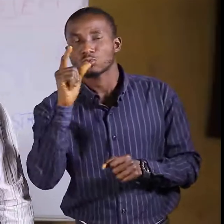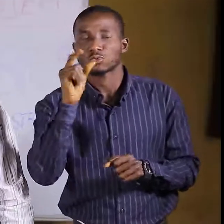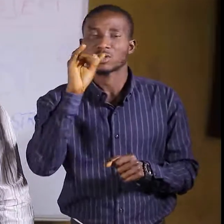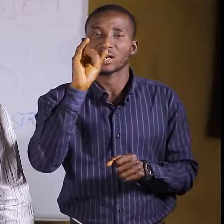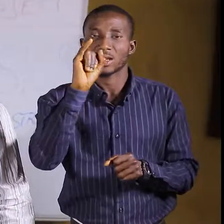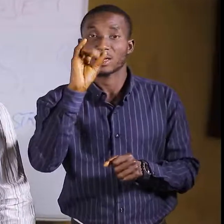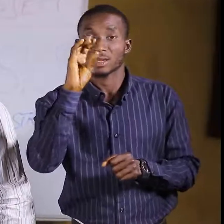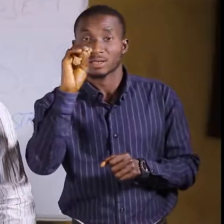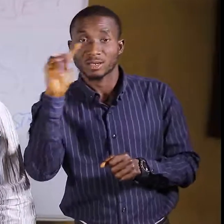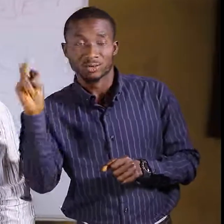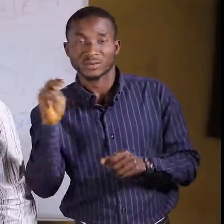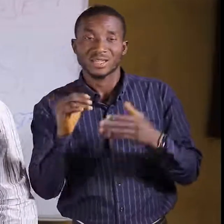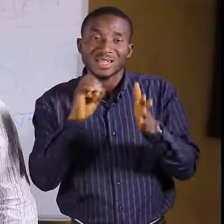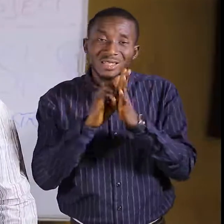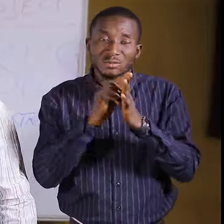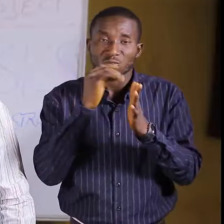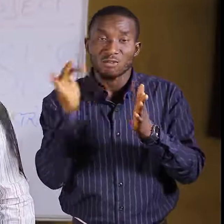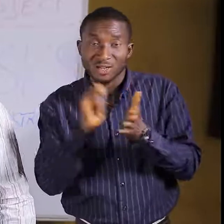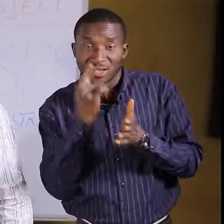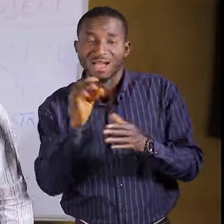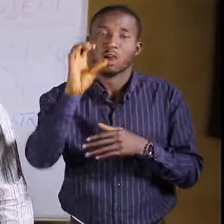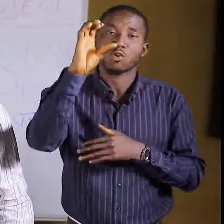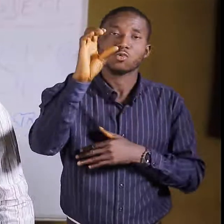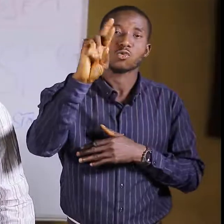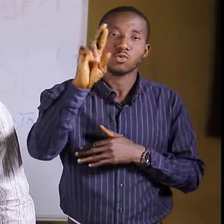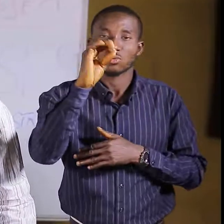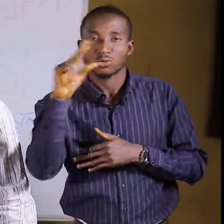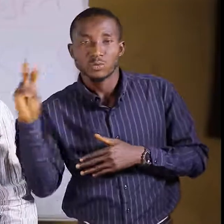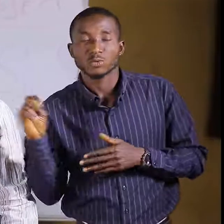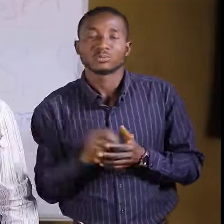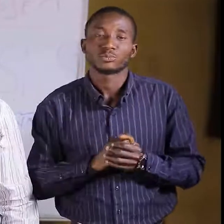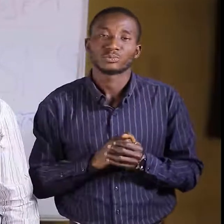ions. An example of such are chromium,